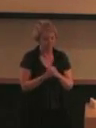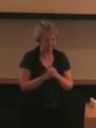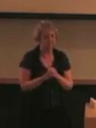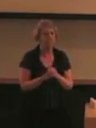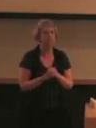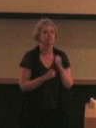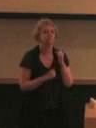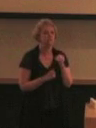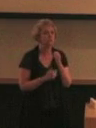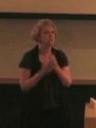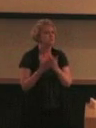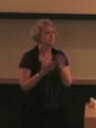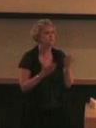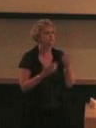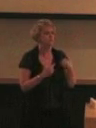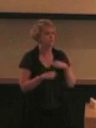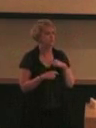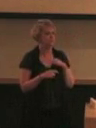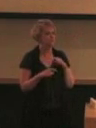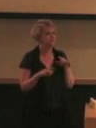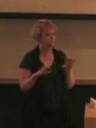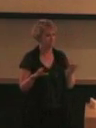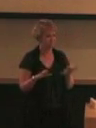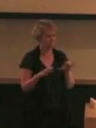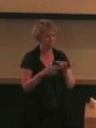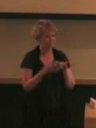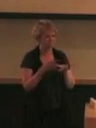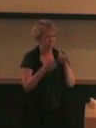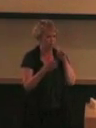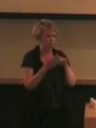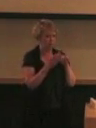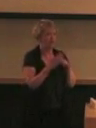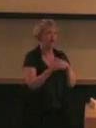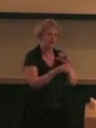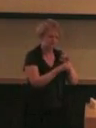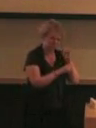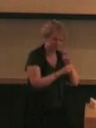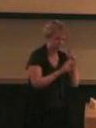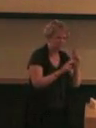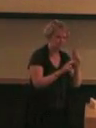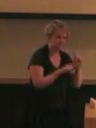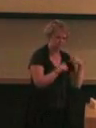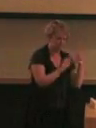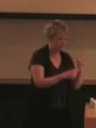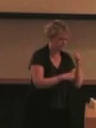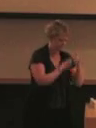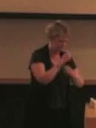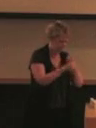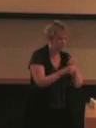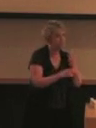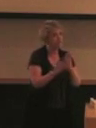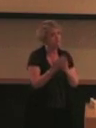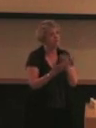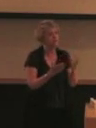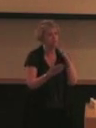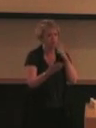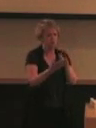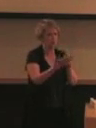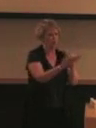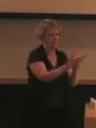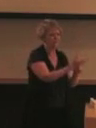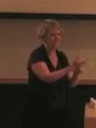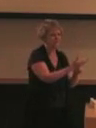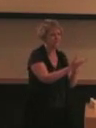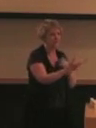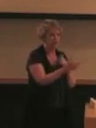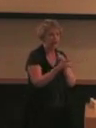So some of the things that we've noted, as I had stated, I've worked for the deaf unit for about 10 years. Some of the things that we've noted that I